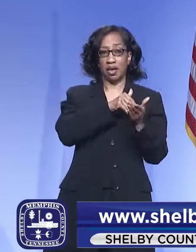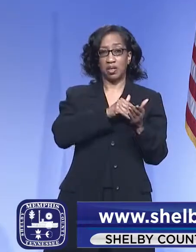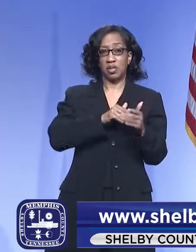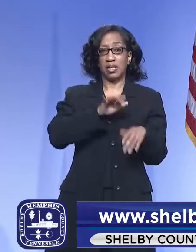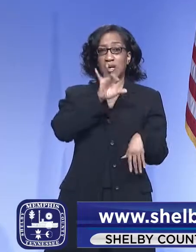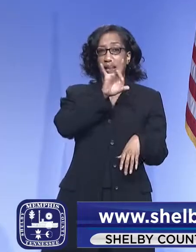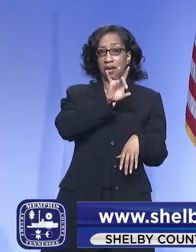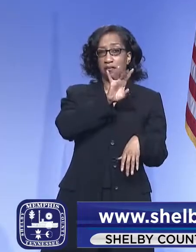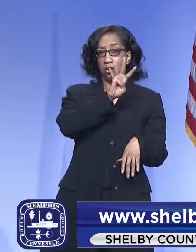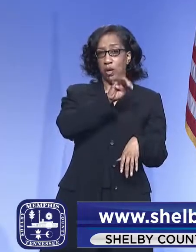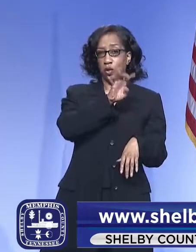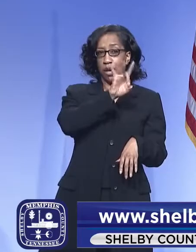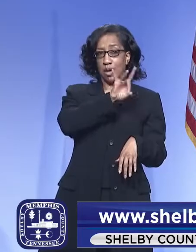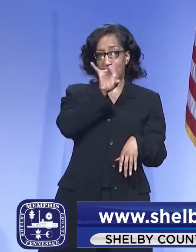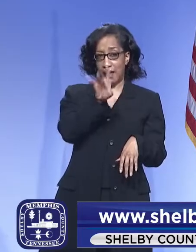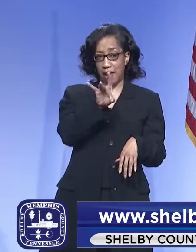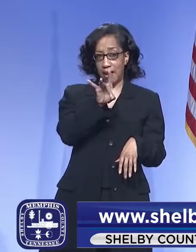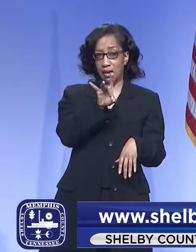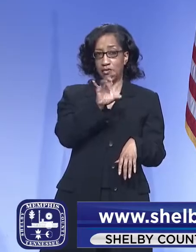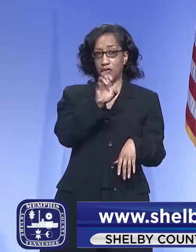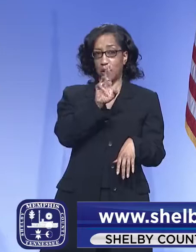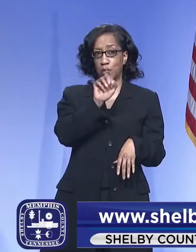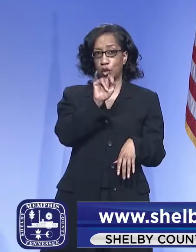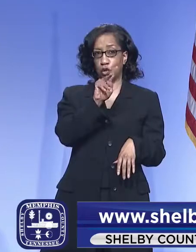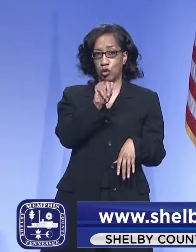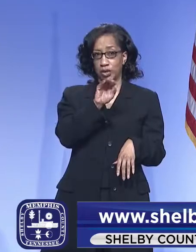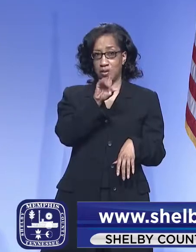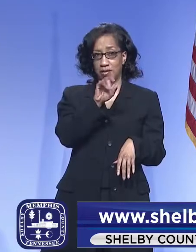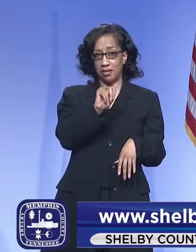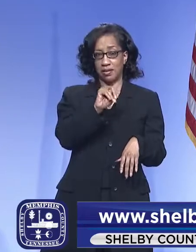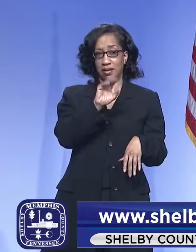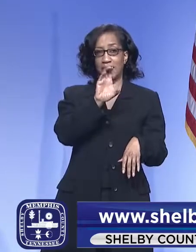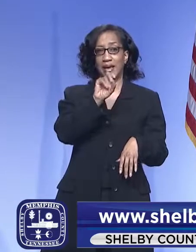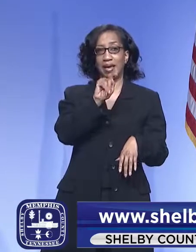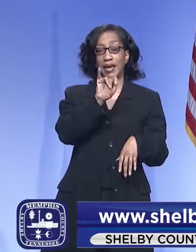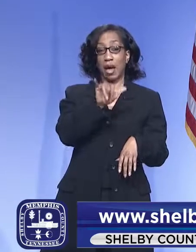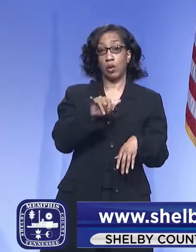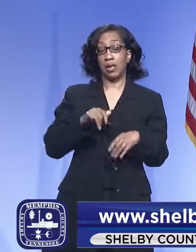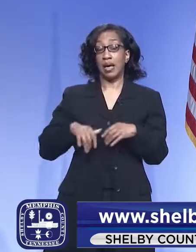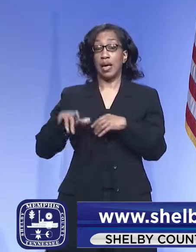5,488 cases have been reported from Crittenden County in Arkansas.